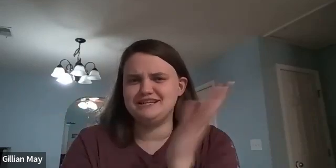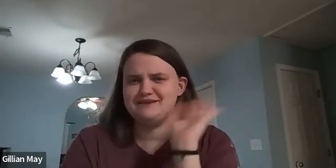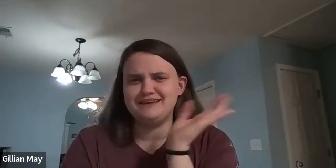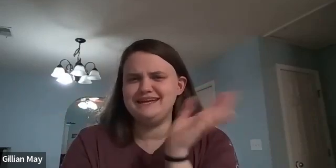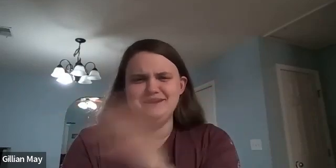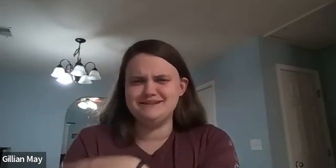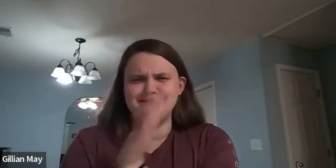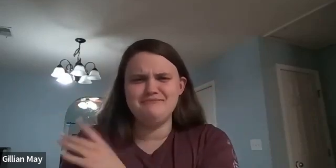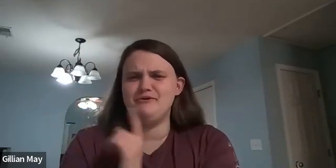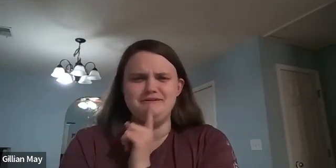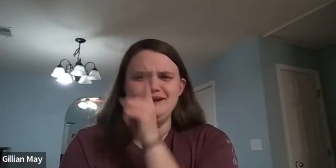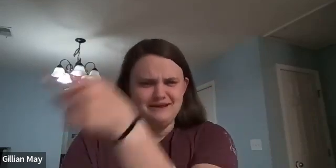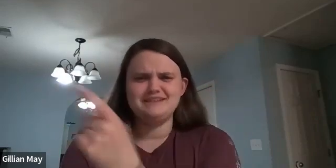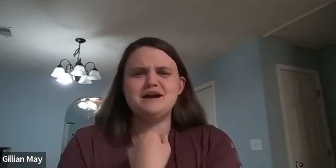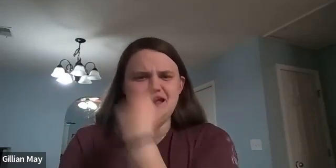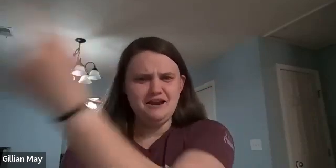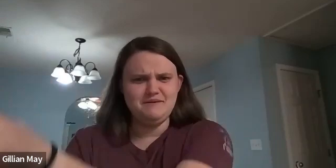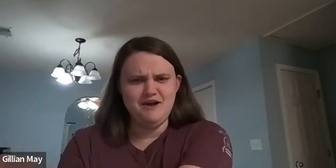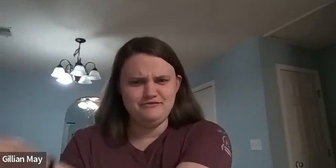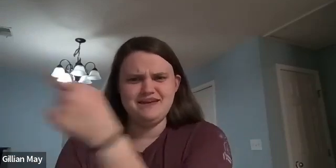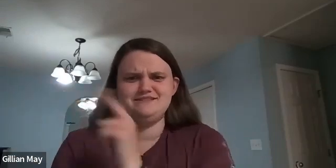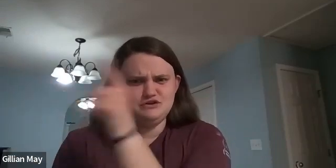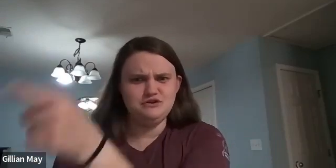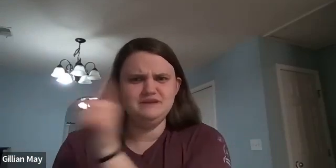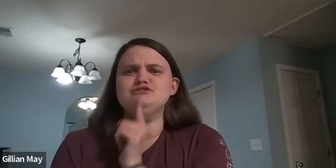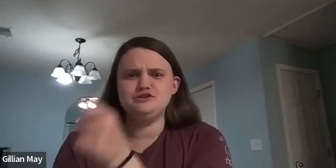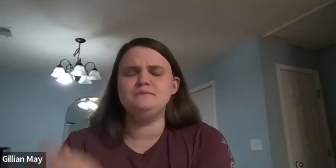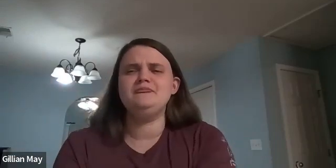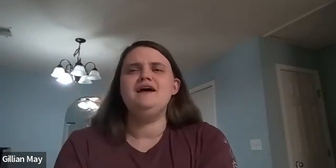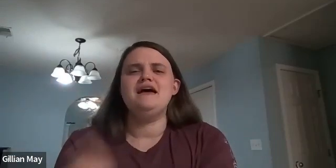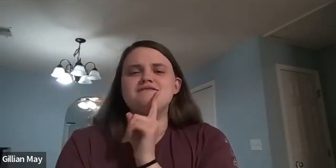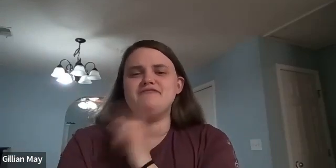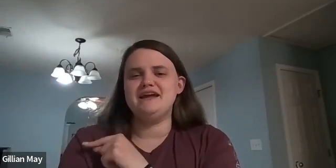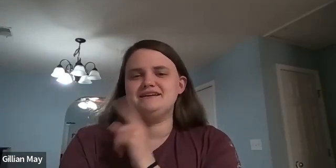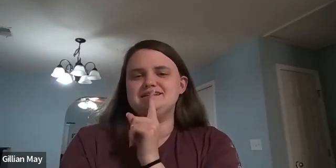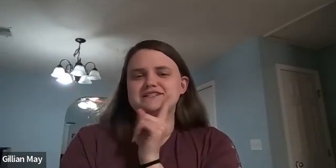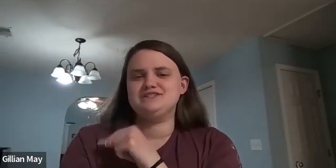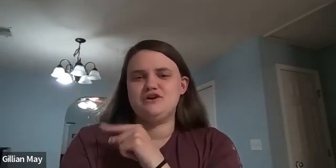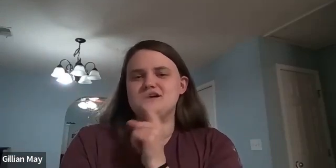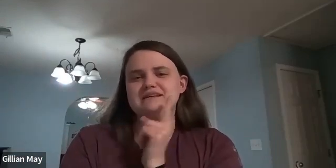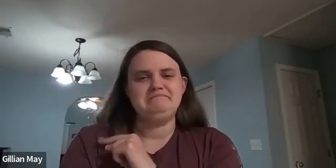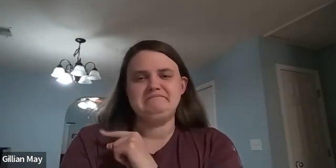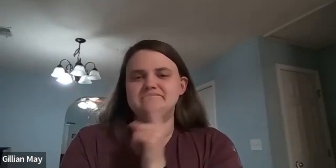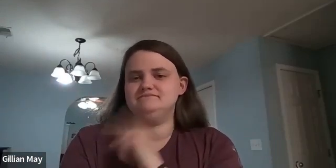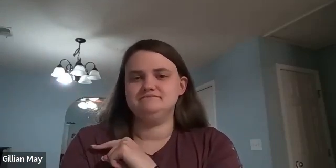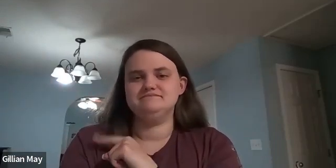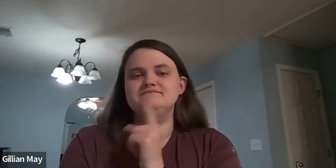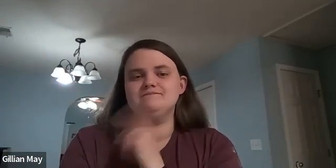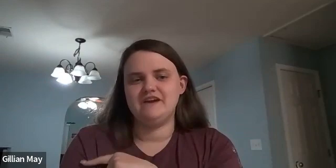it. That anyways, not important. That's coming out of my mouth. That is true. It's true. And then fake is just across like